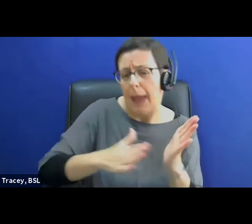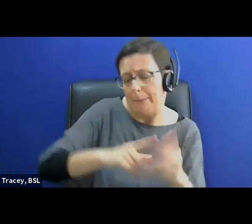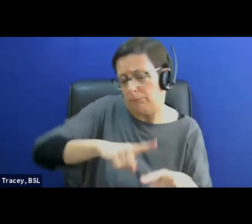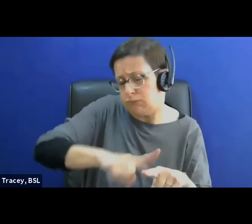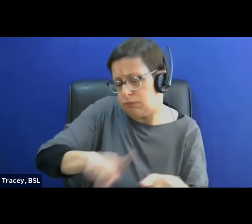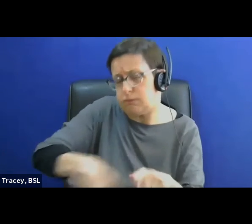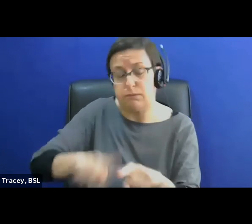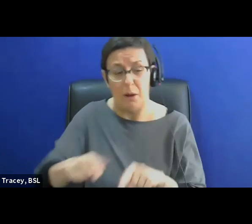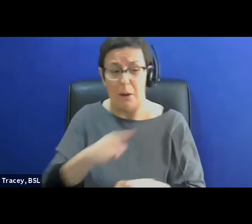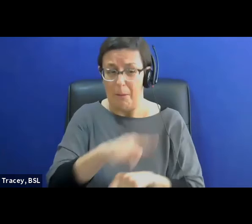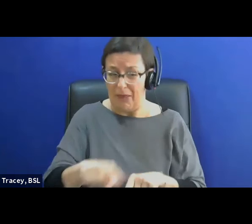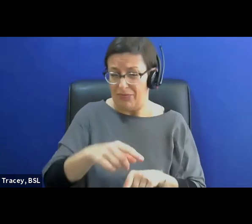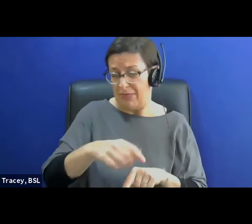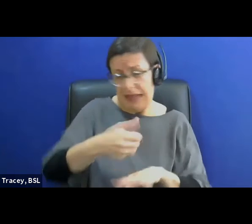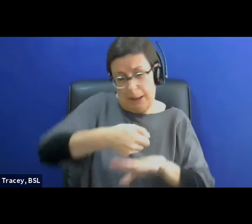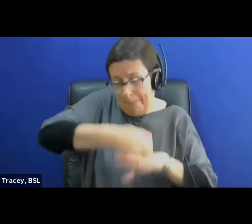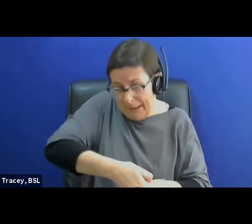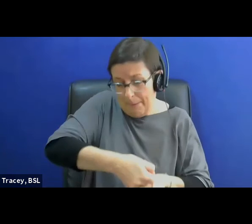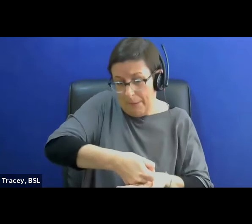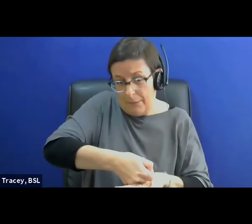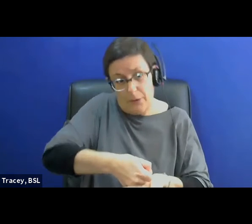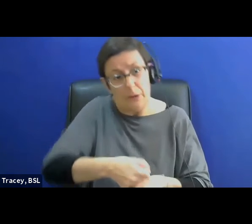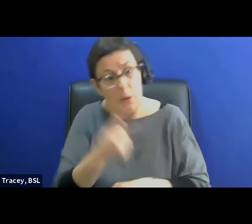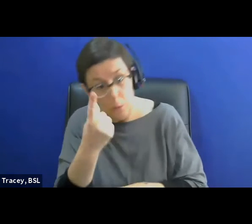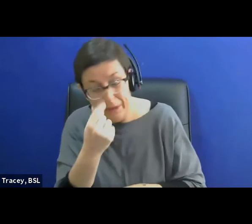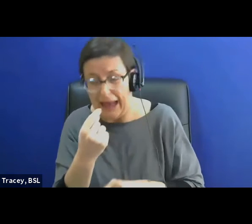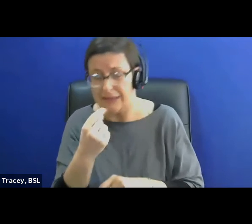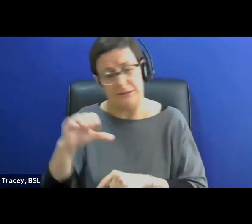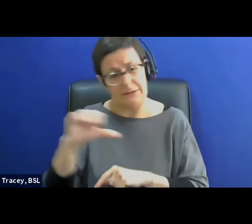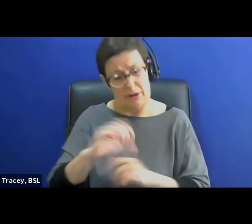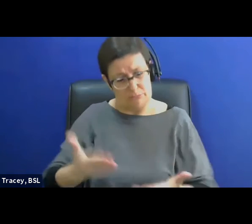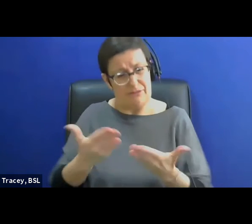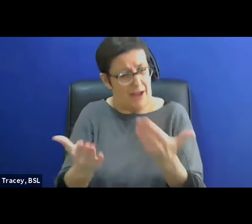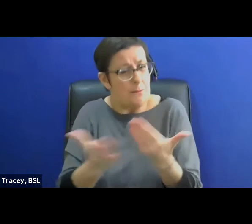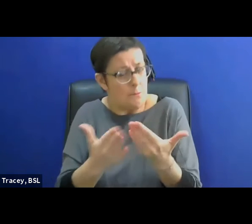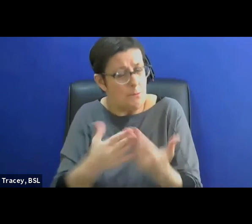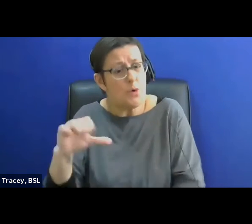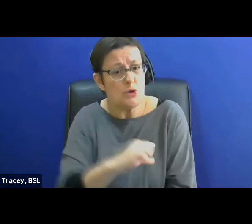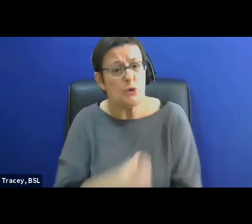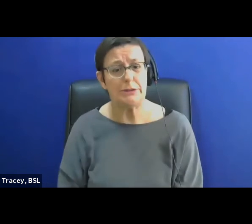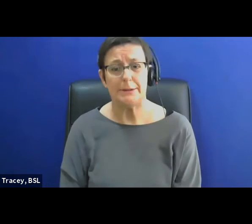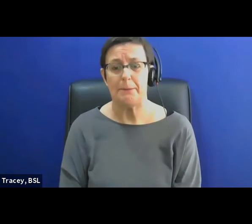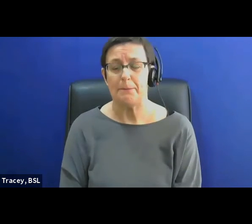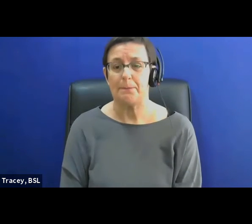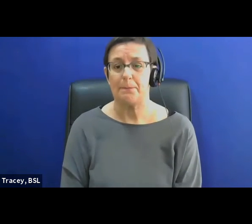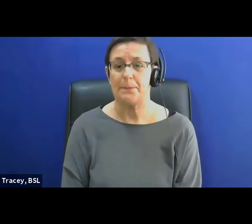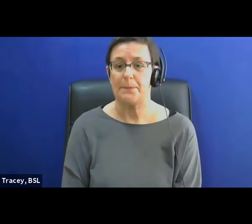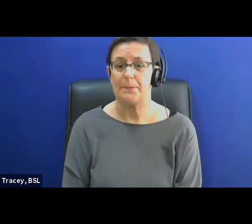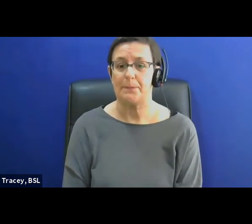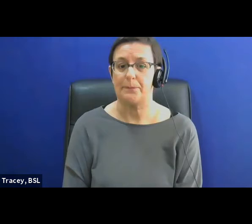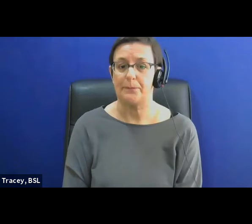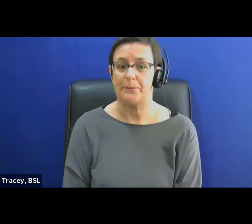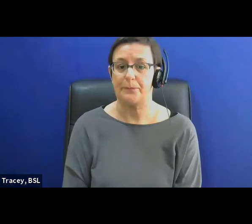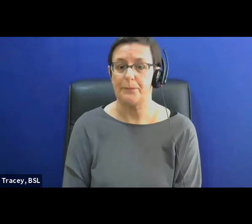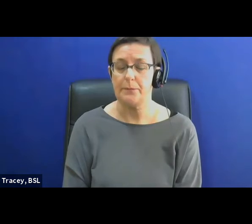should be doing, providing the bare minimum? Can we not just up the game a bit more? There's this specific knowledge,